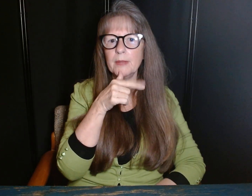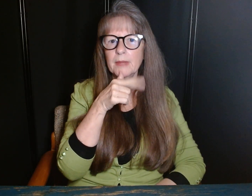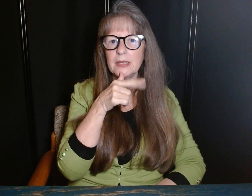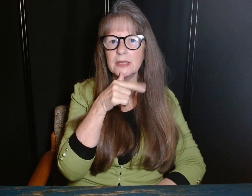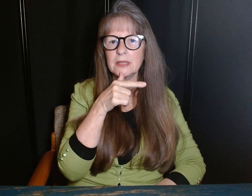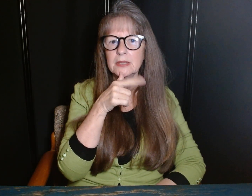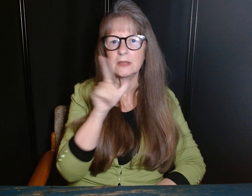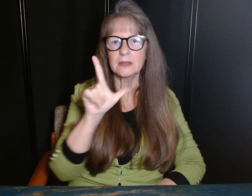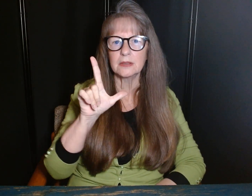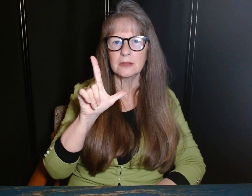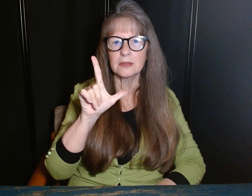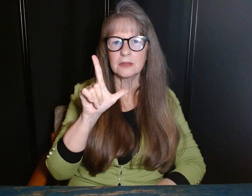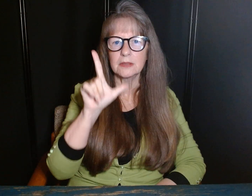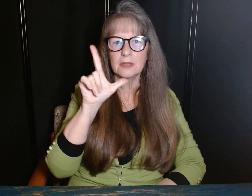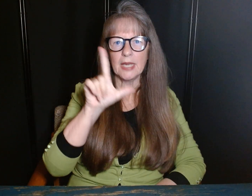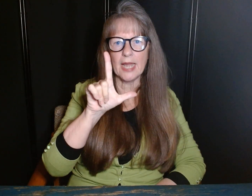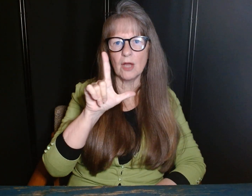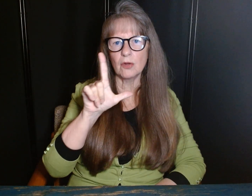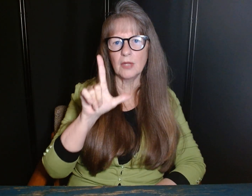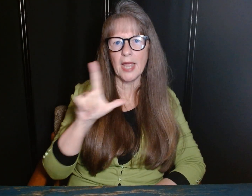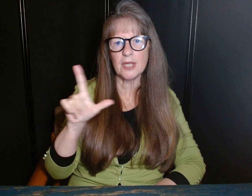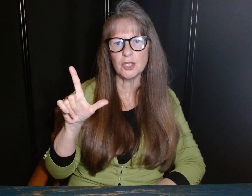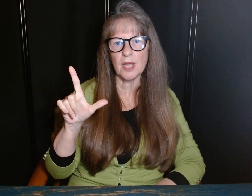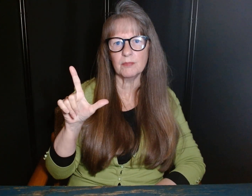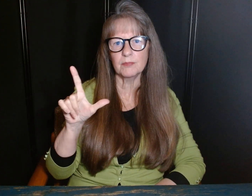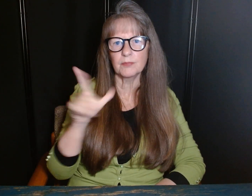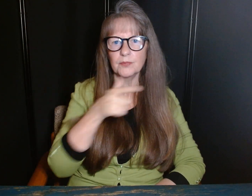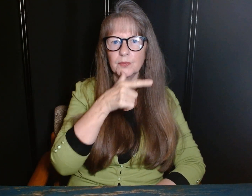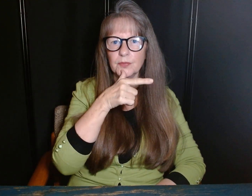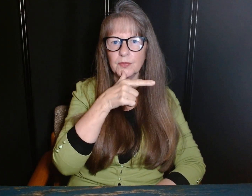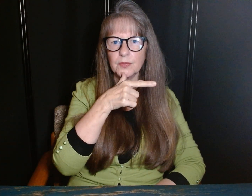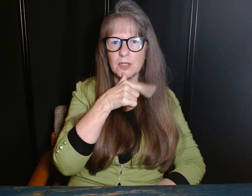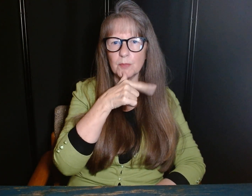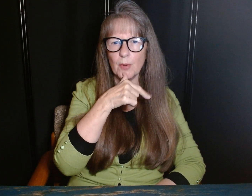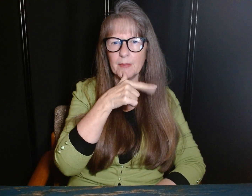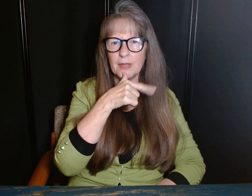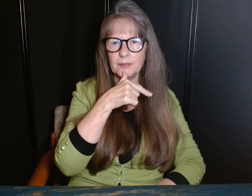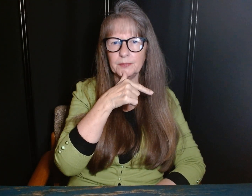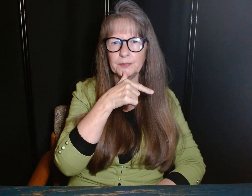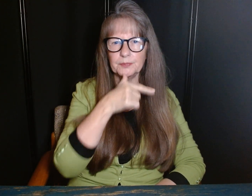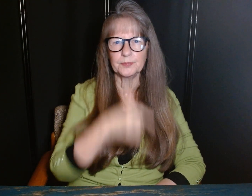disappointment, an L, hand shape, disappointment,